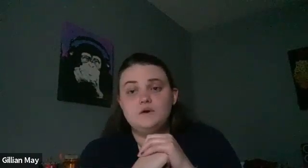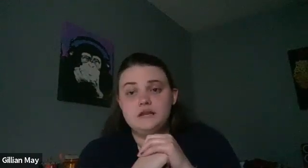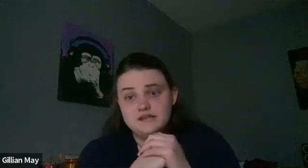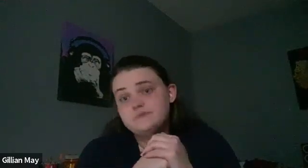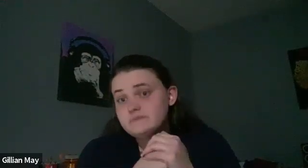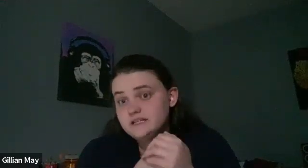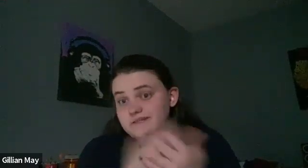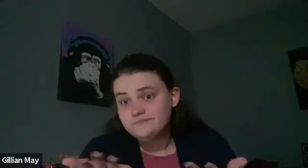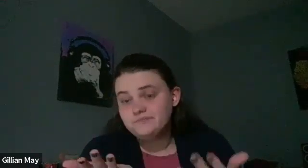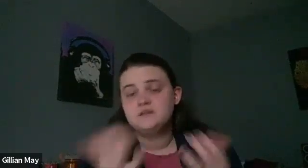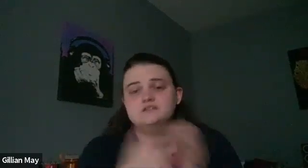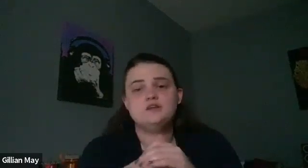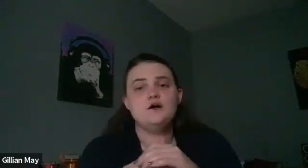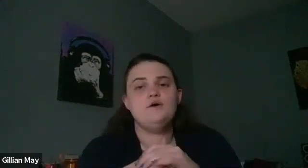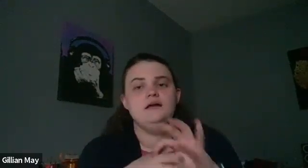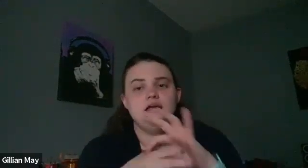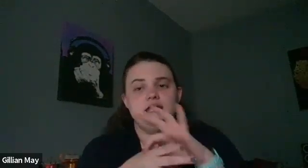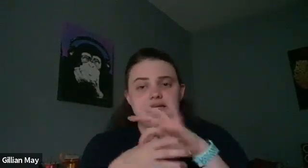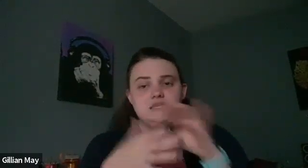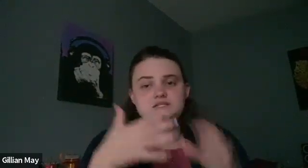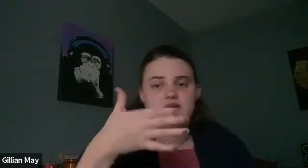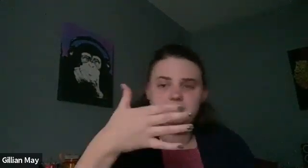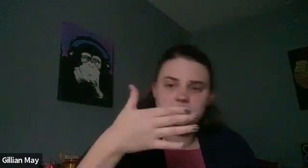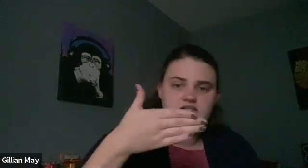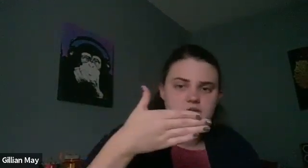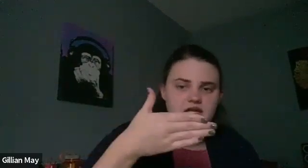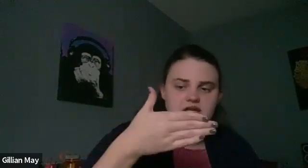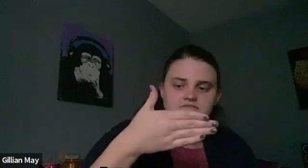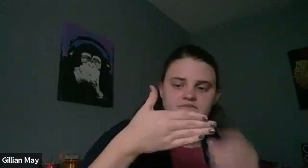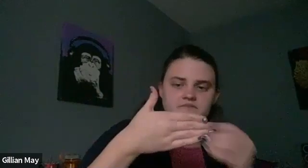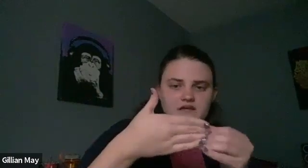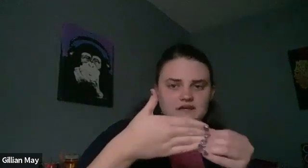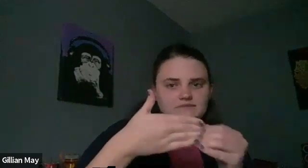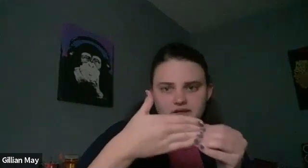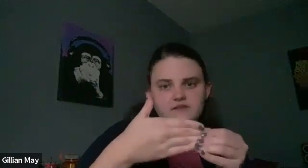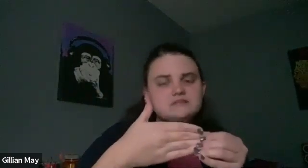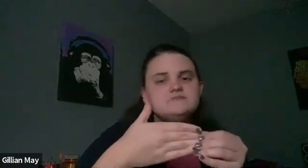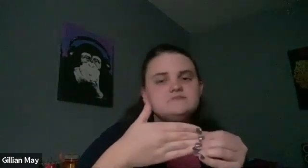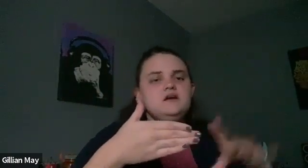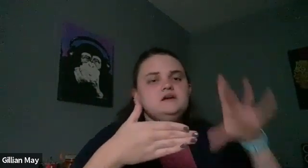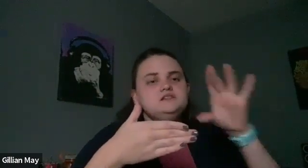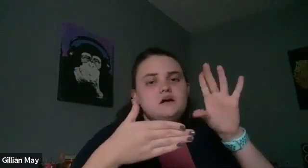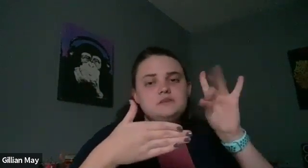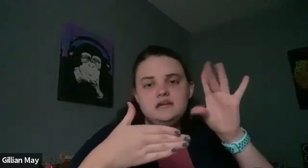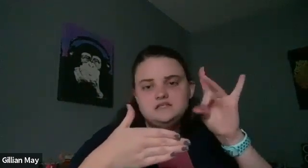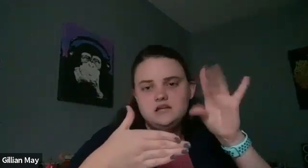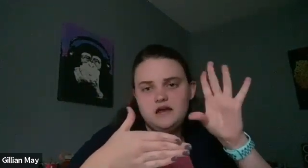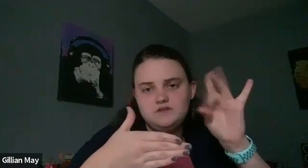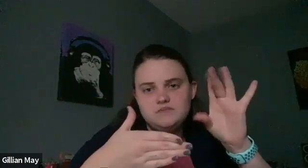any types of meat. So, and it is, you're going to have your non-dominant hand, again, like this. Dominant hand's going to have your middle